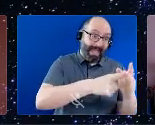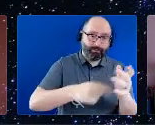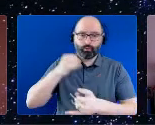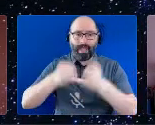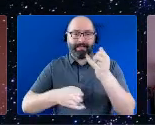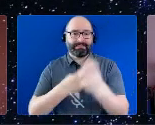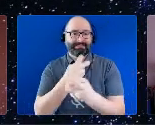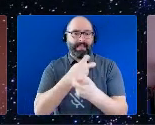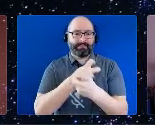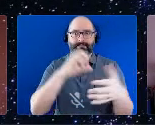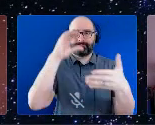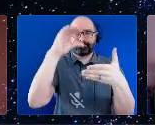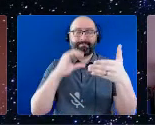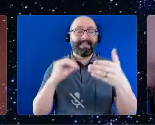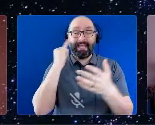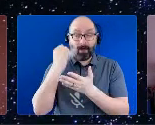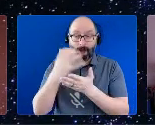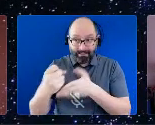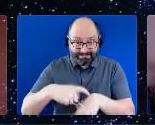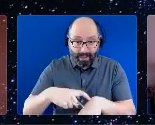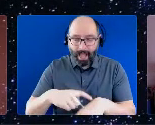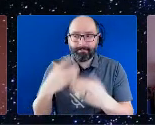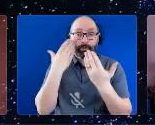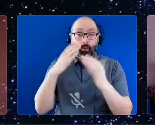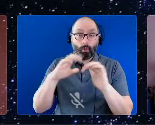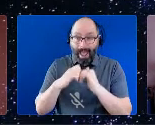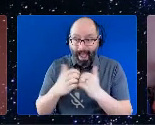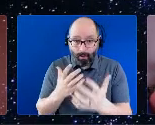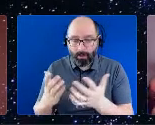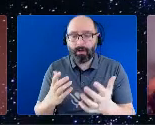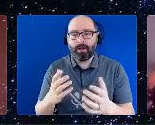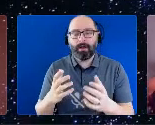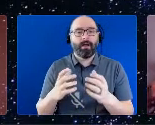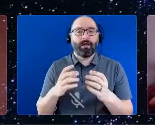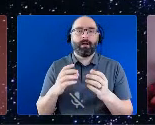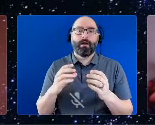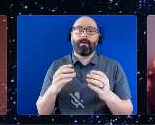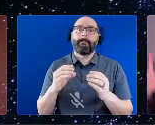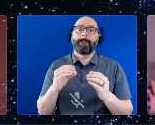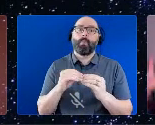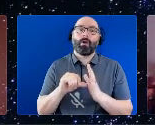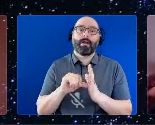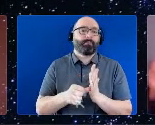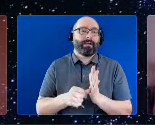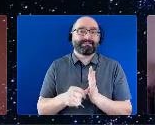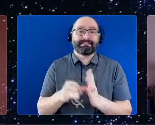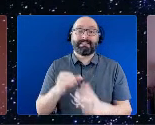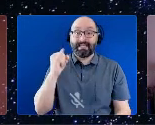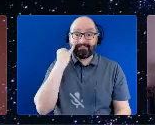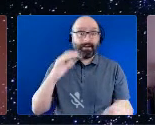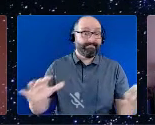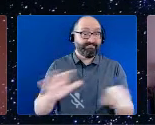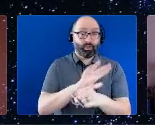Use magic methods if you're running out of time or if you don't know how to do something. It's so much more impressive to have, if someone has the full